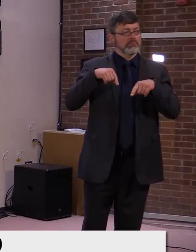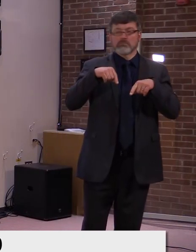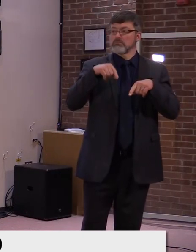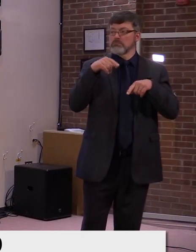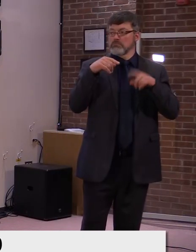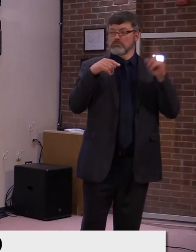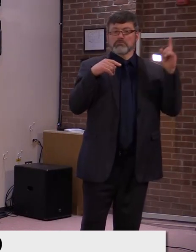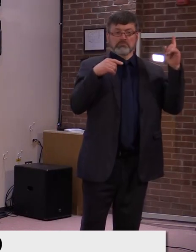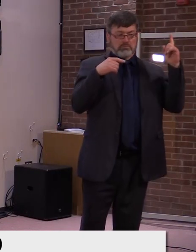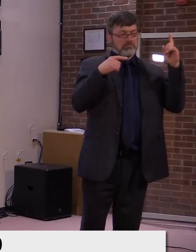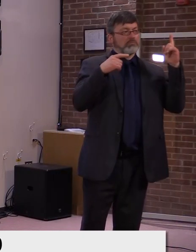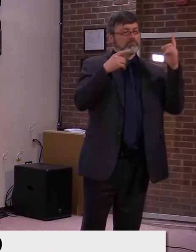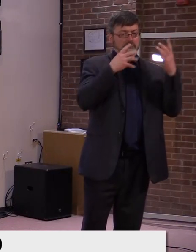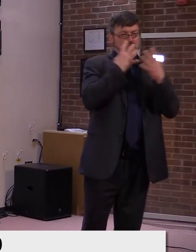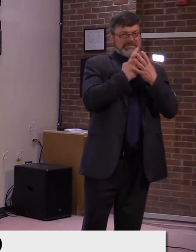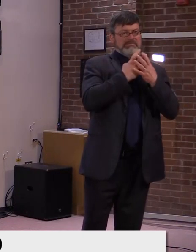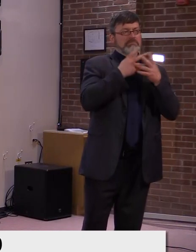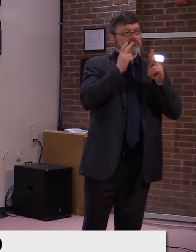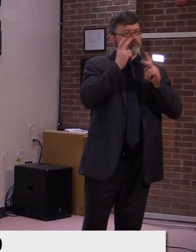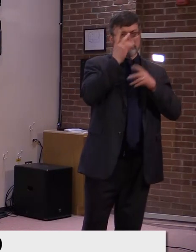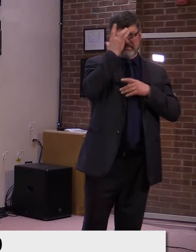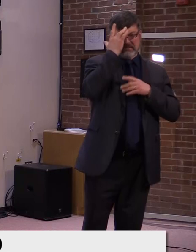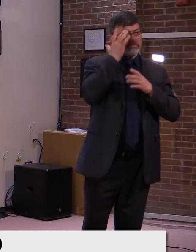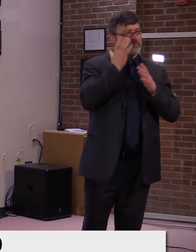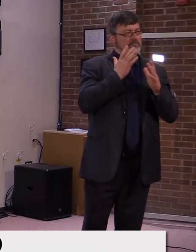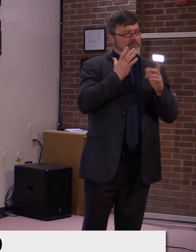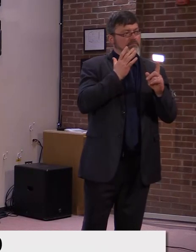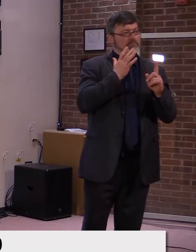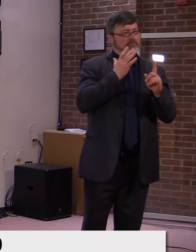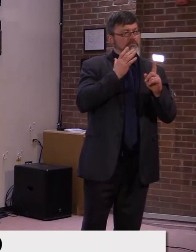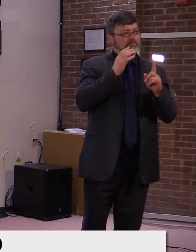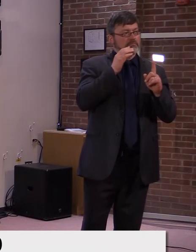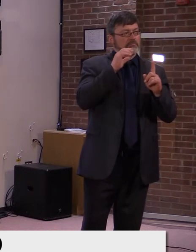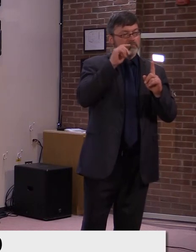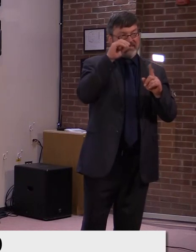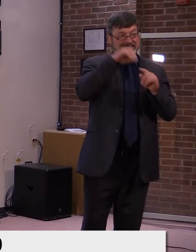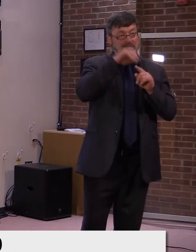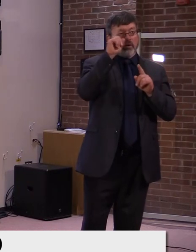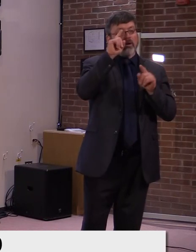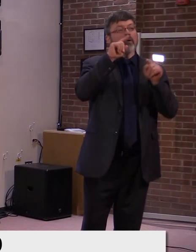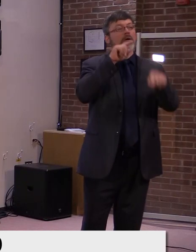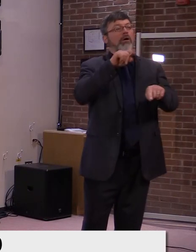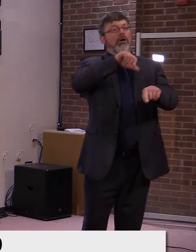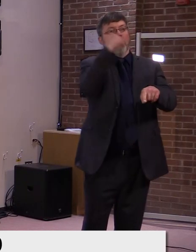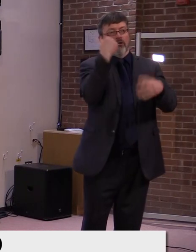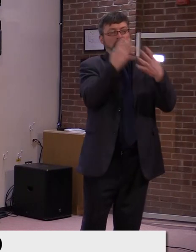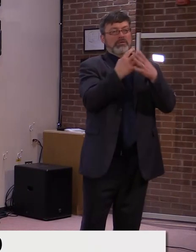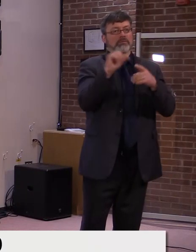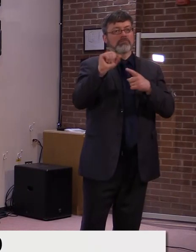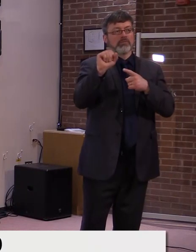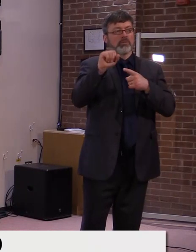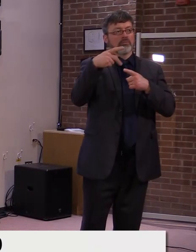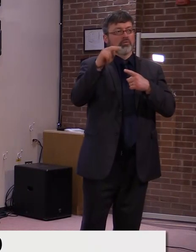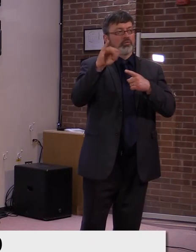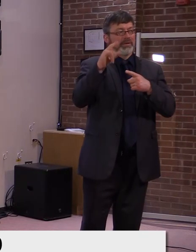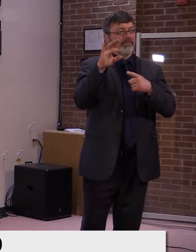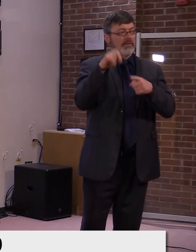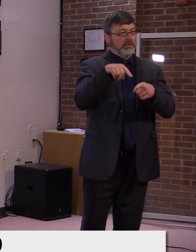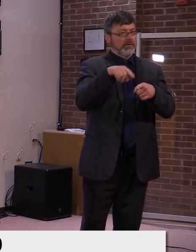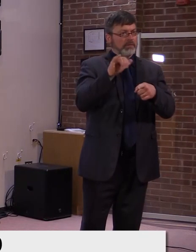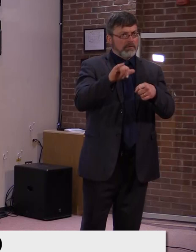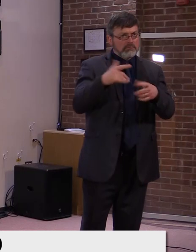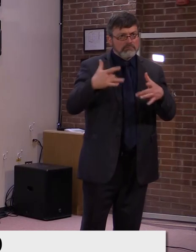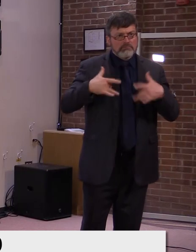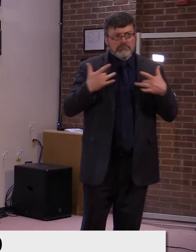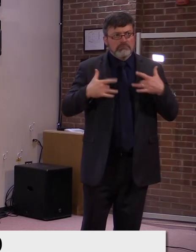staff from the outbreak remain infected. Yeah, there's in Springfield, I said